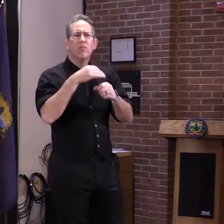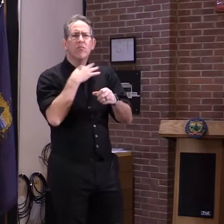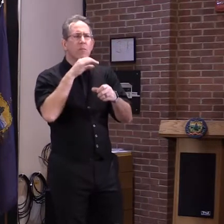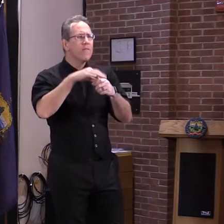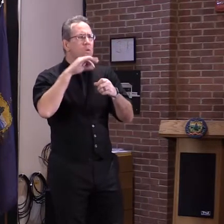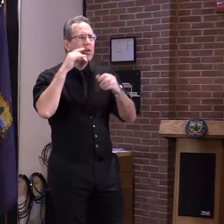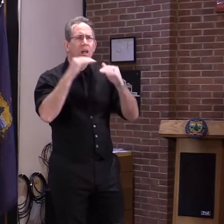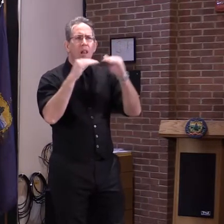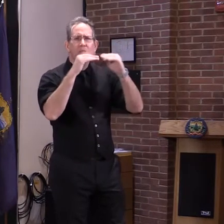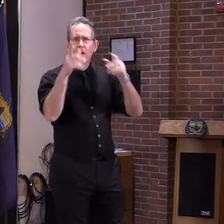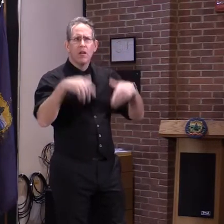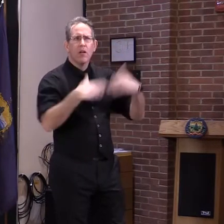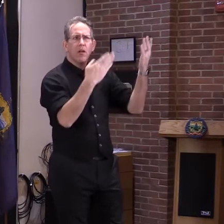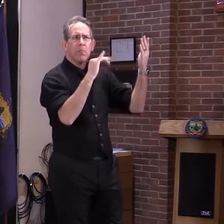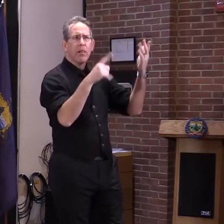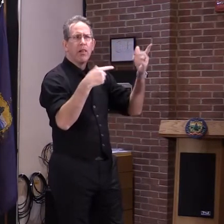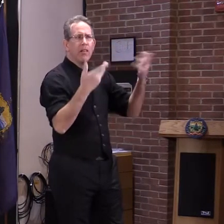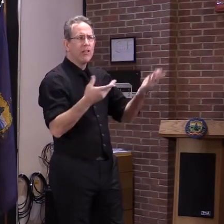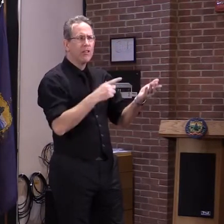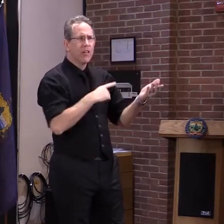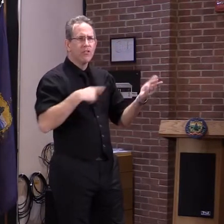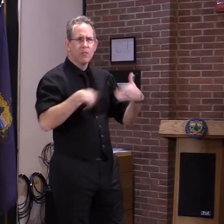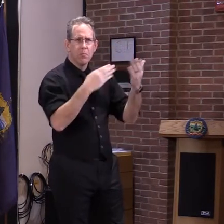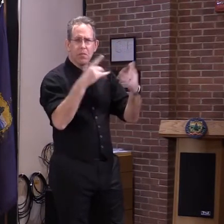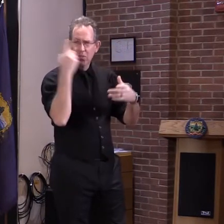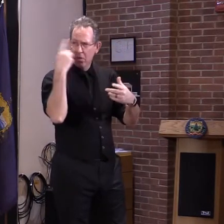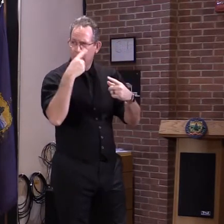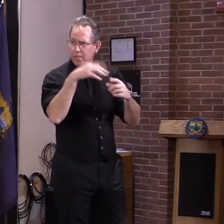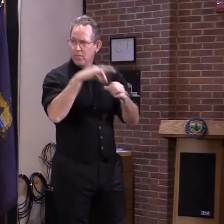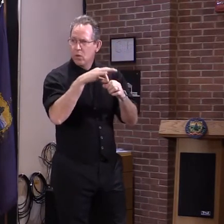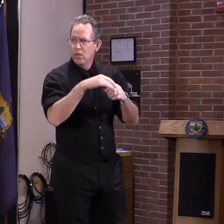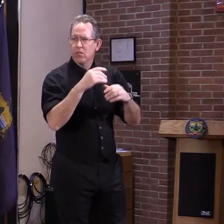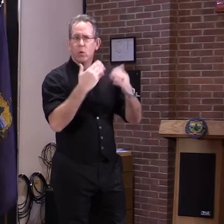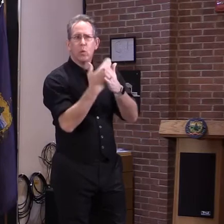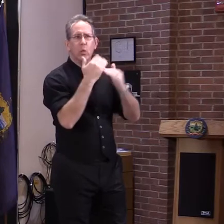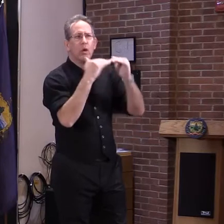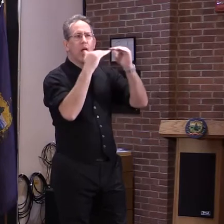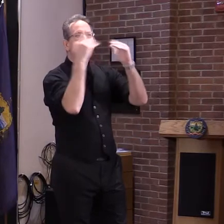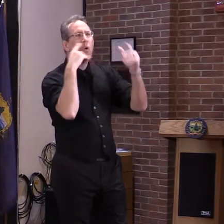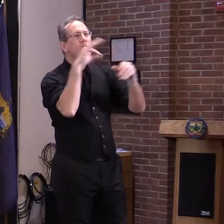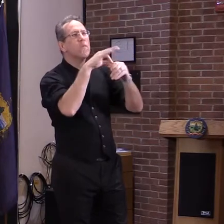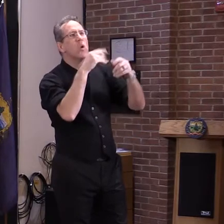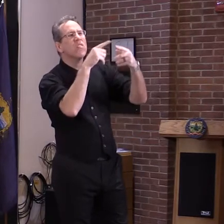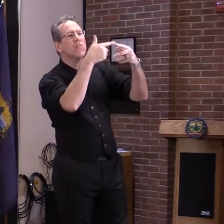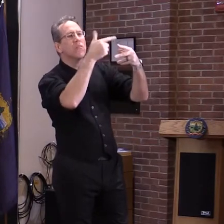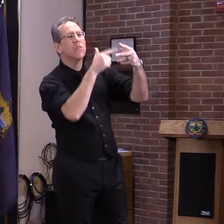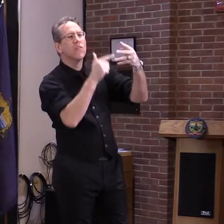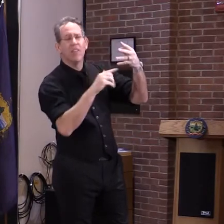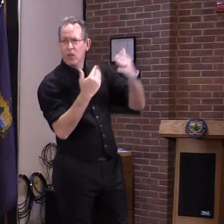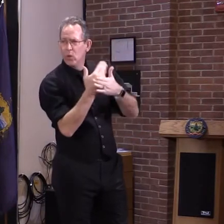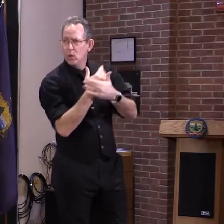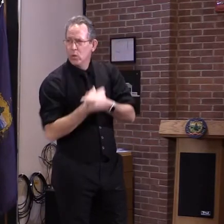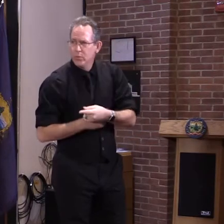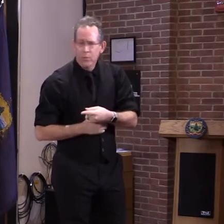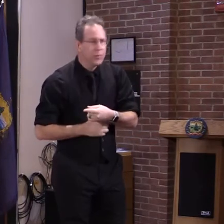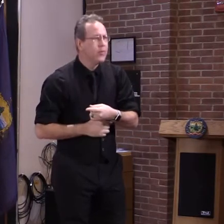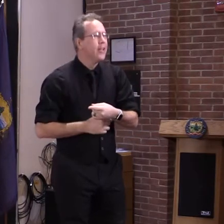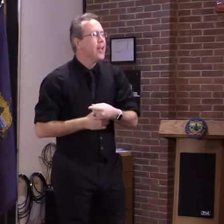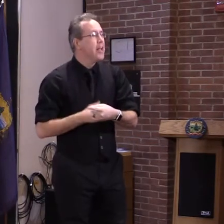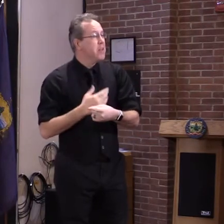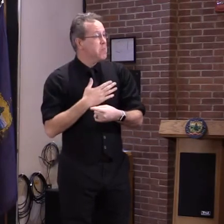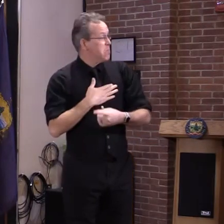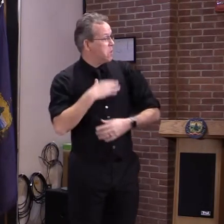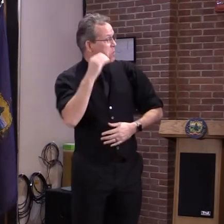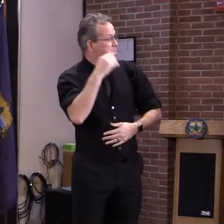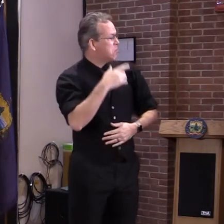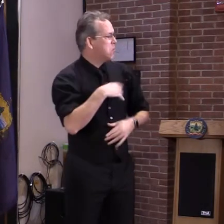recently. Want to get your thoughts. Yeah, my position hasn't changed on that. I am not supportive of that. I think the person with the